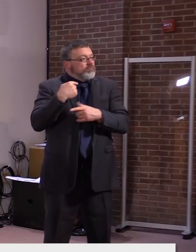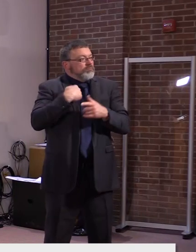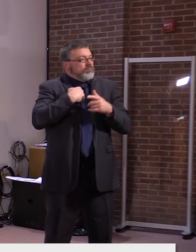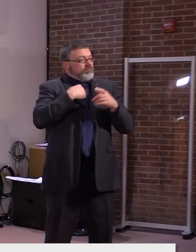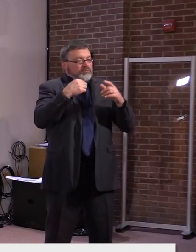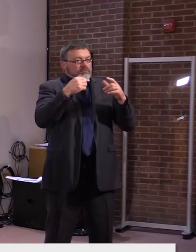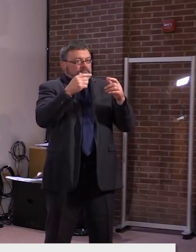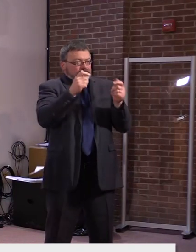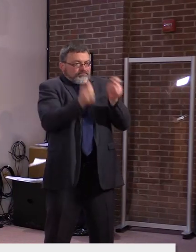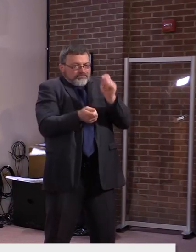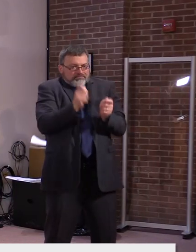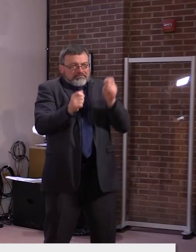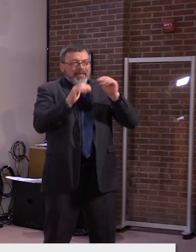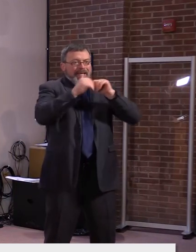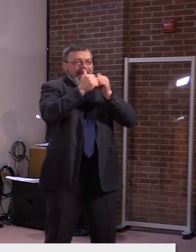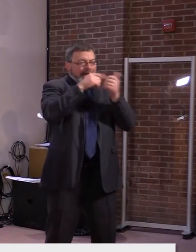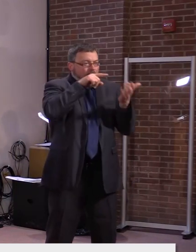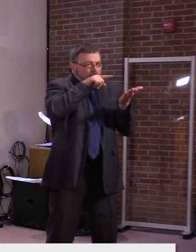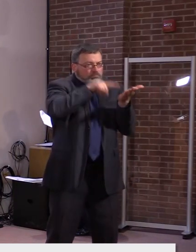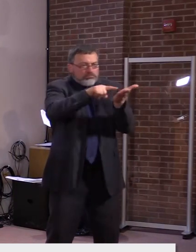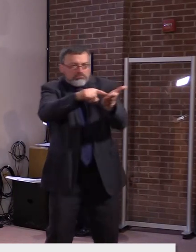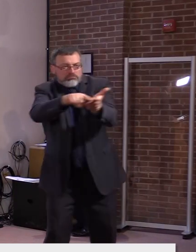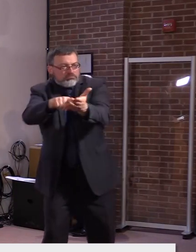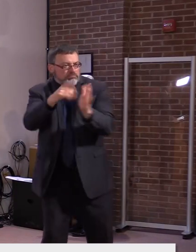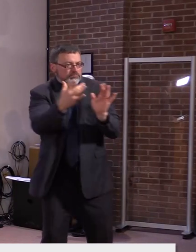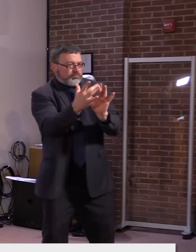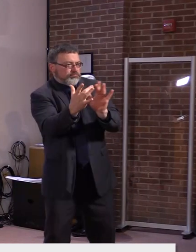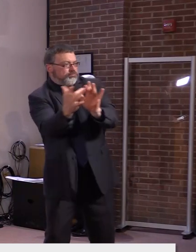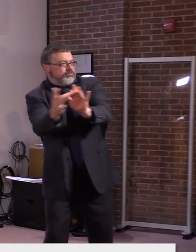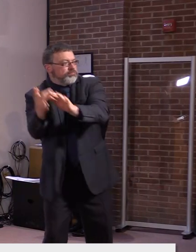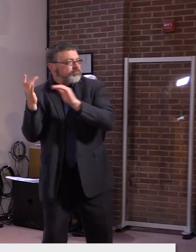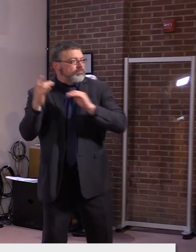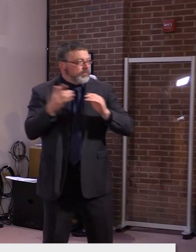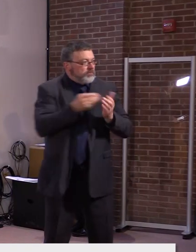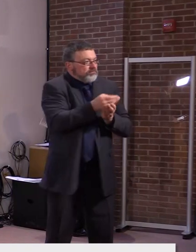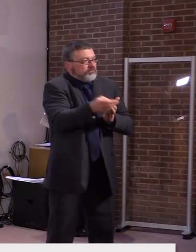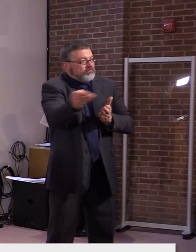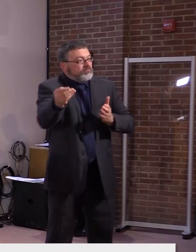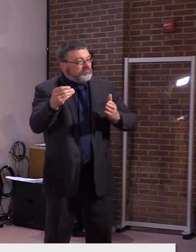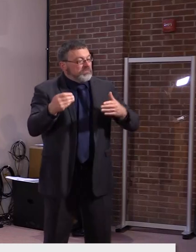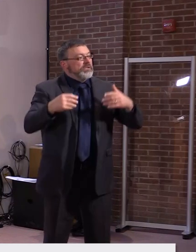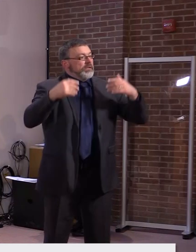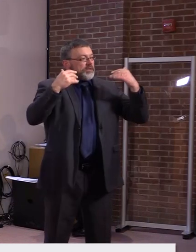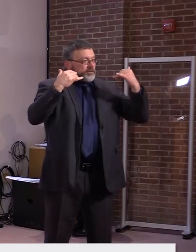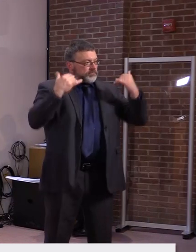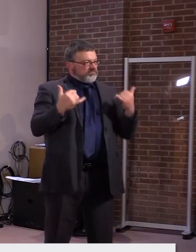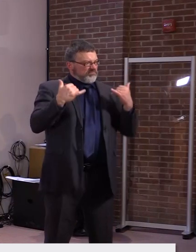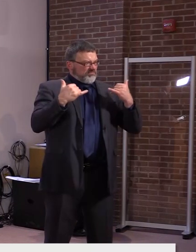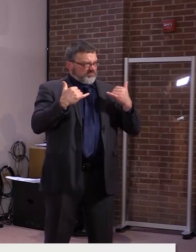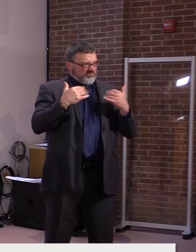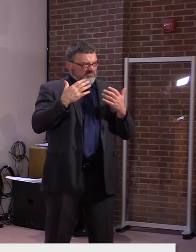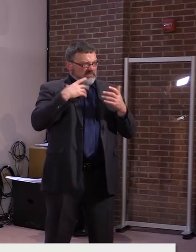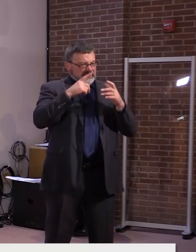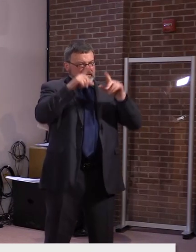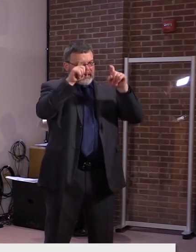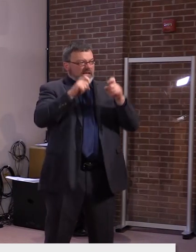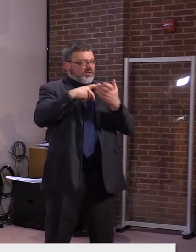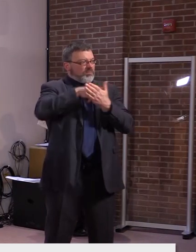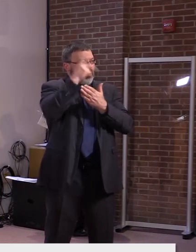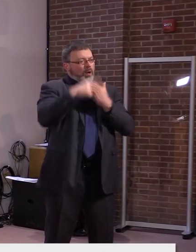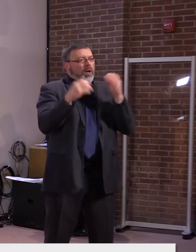new recommendations will make the implementation of our test-to-stay testing program a lot easier and enable more students to stay in